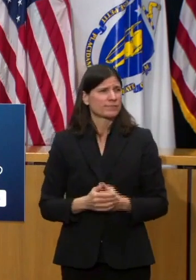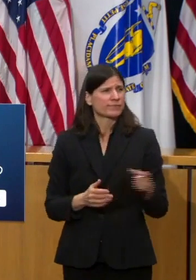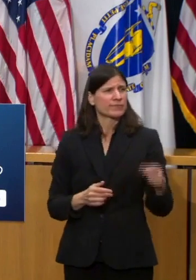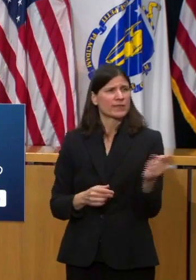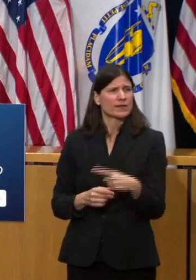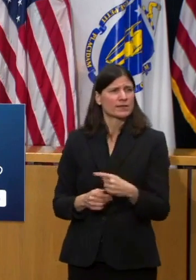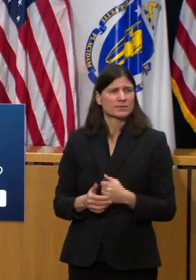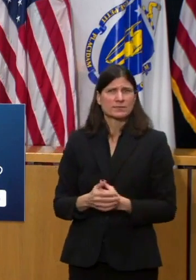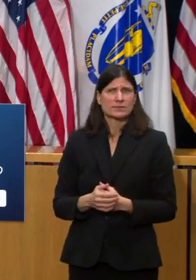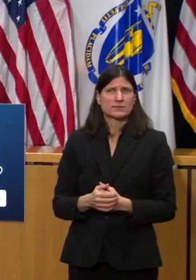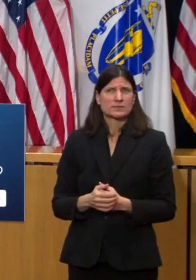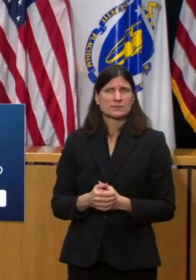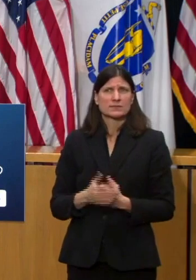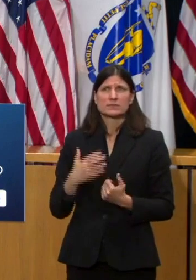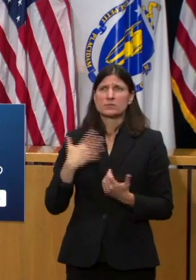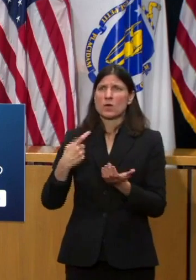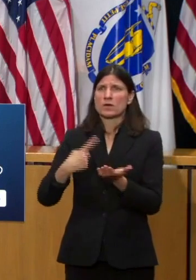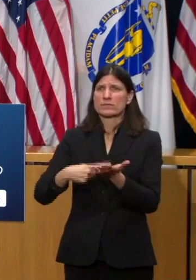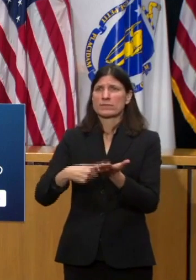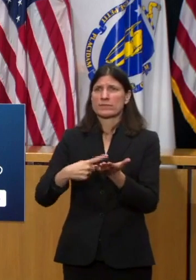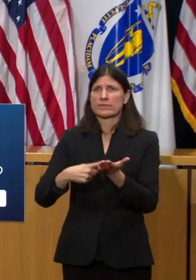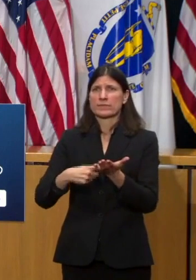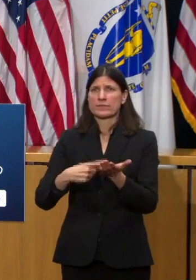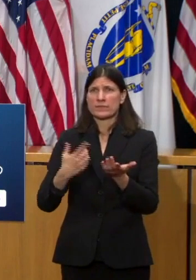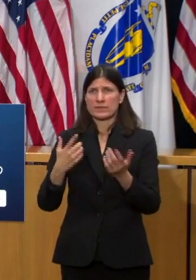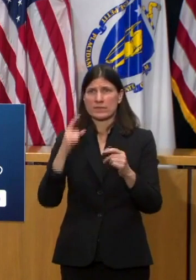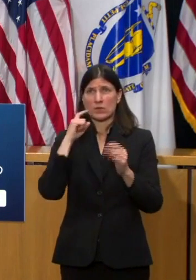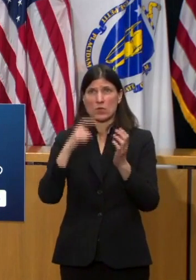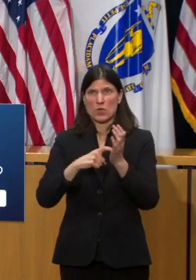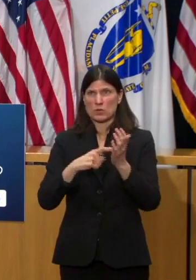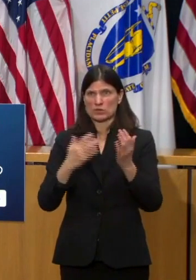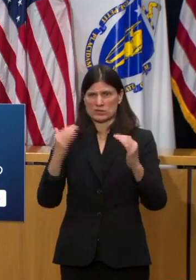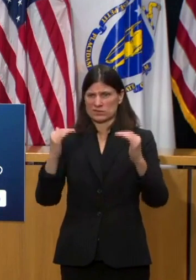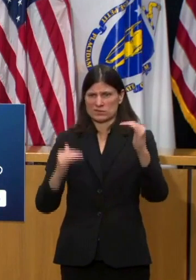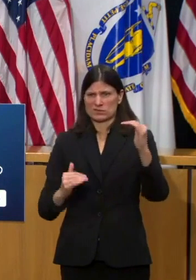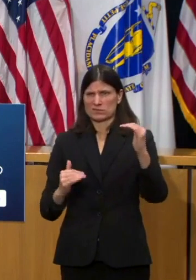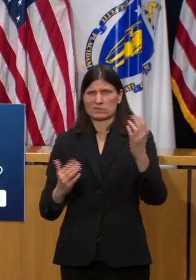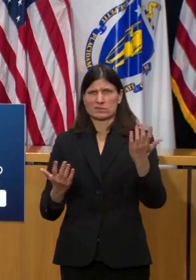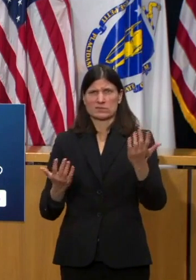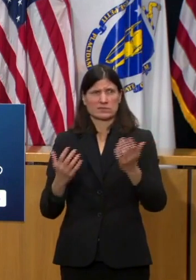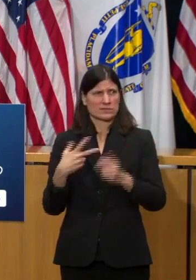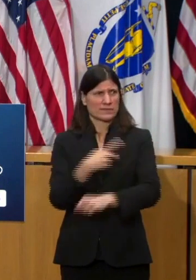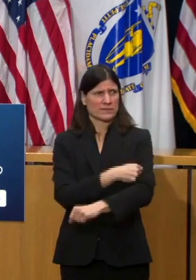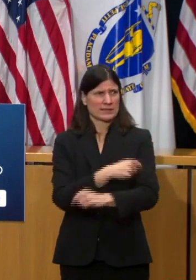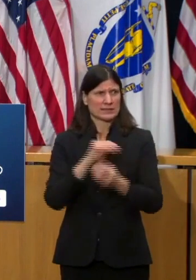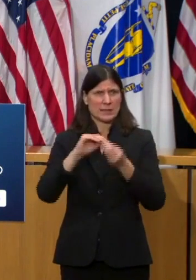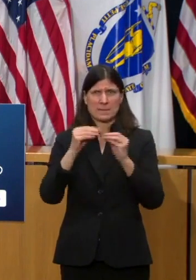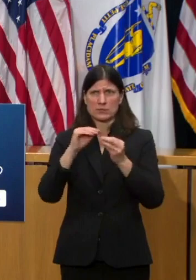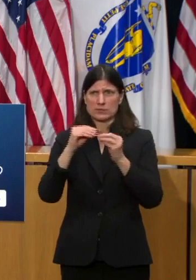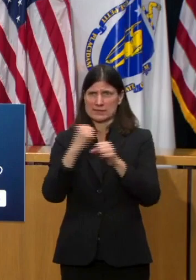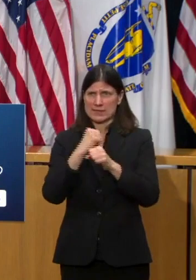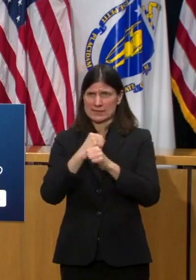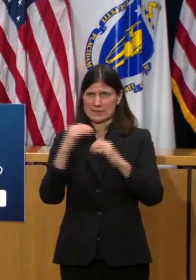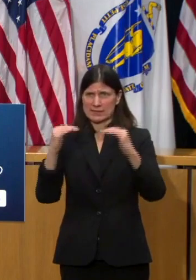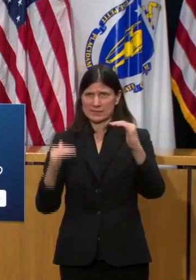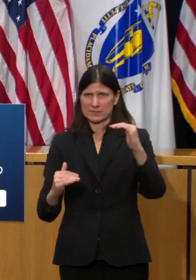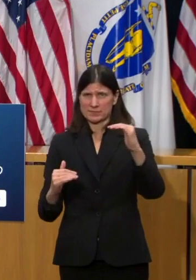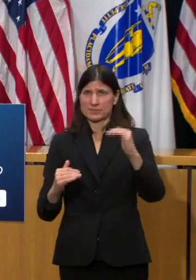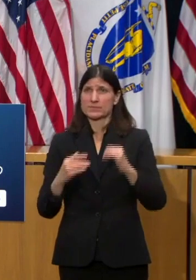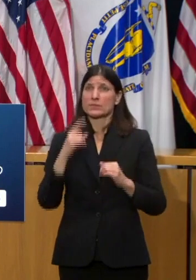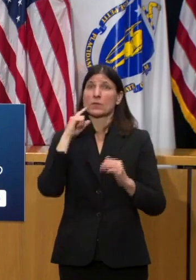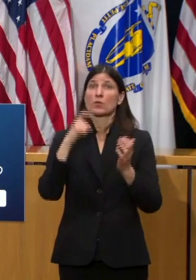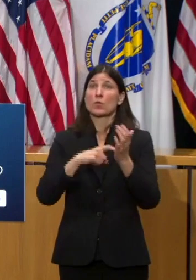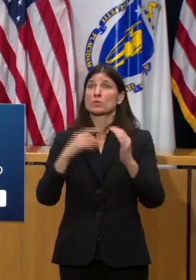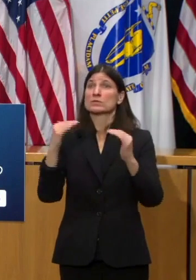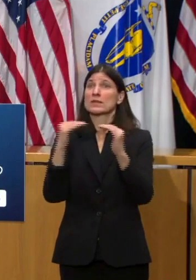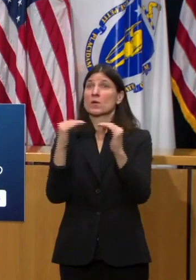having a news conference in a little bit saying that as of last week, white residents have received 12 times more doses than